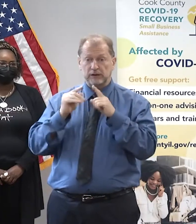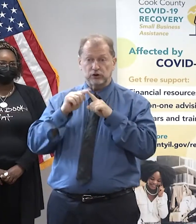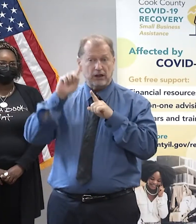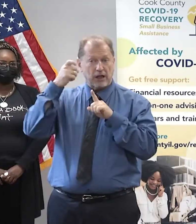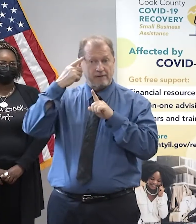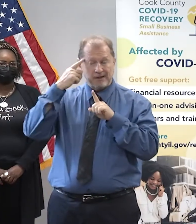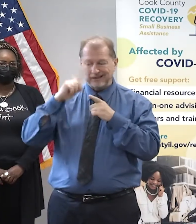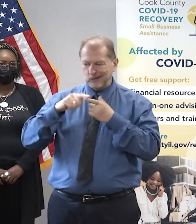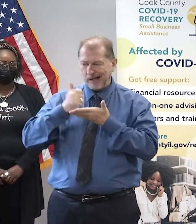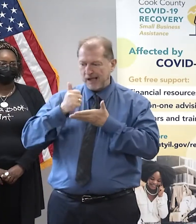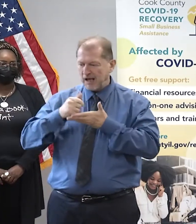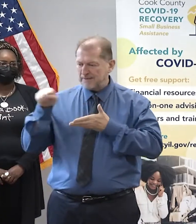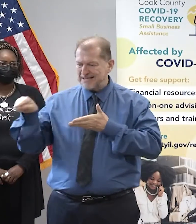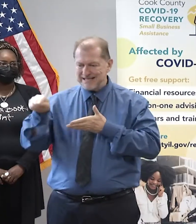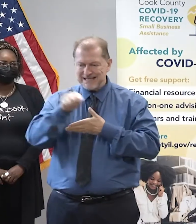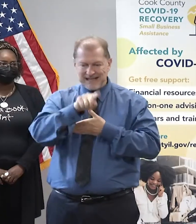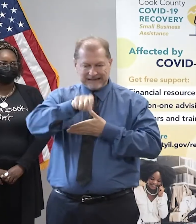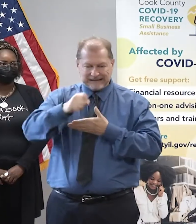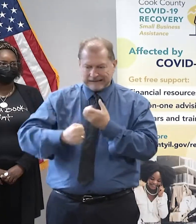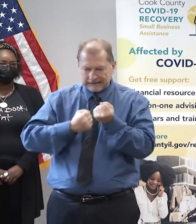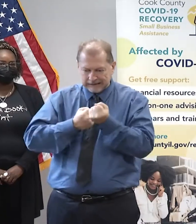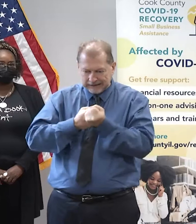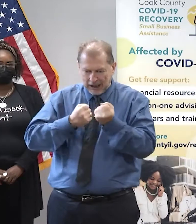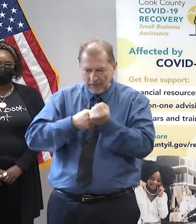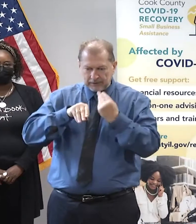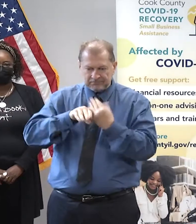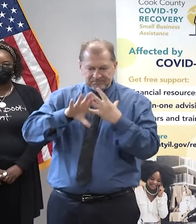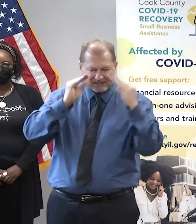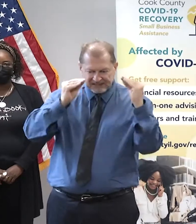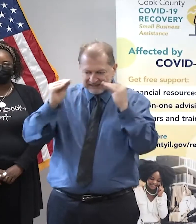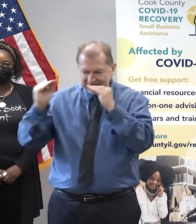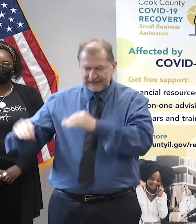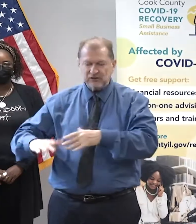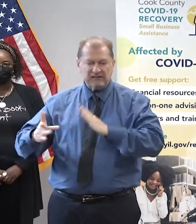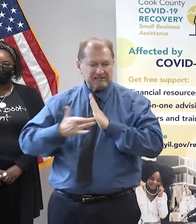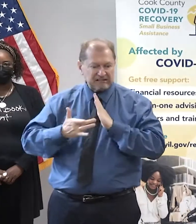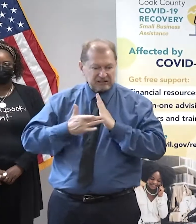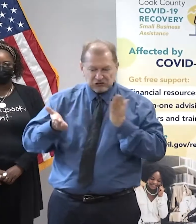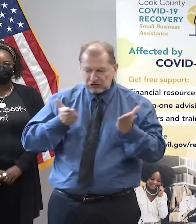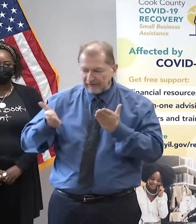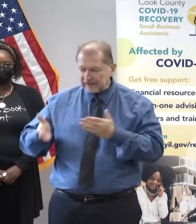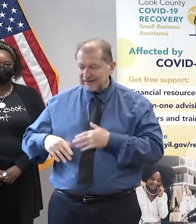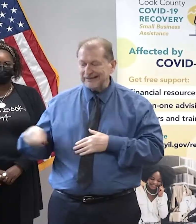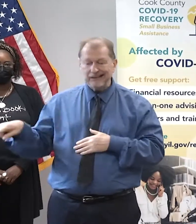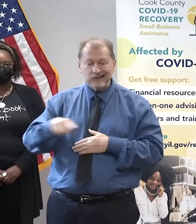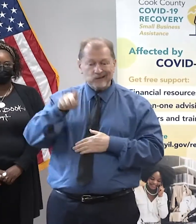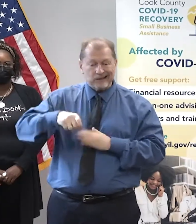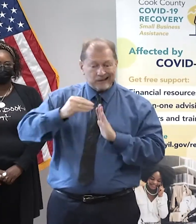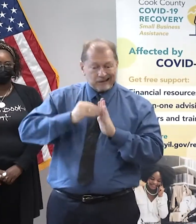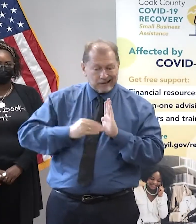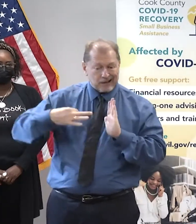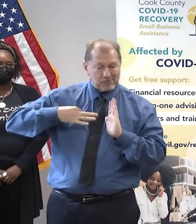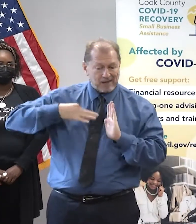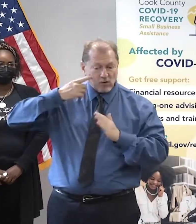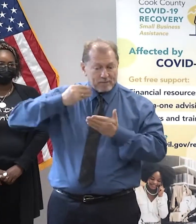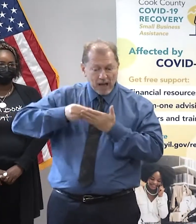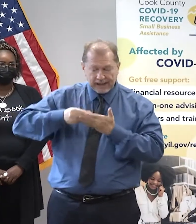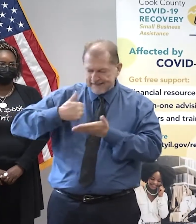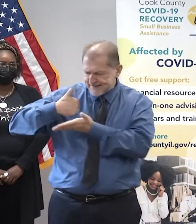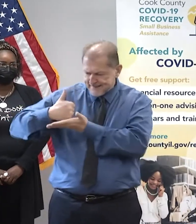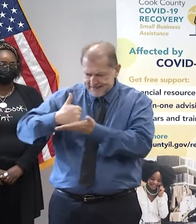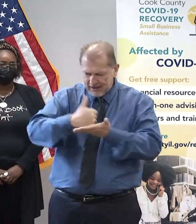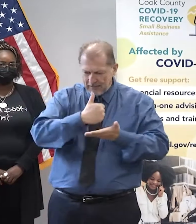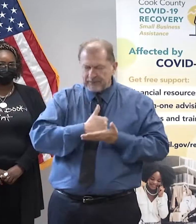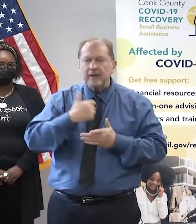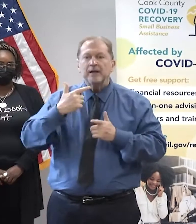provide essential supports such as webinars, one-on-one advising, grant application assistance, and educational